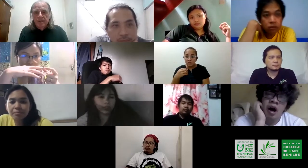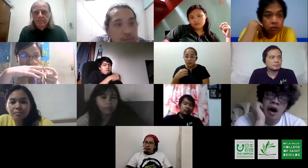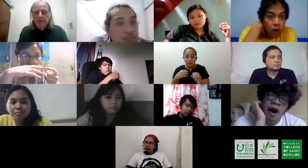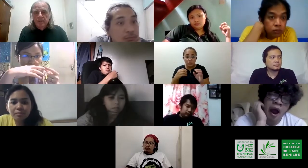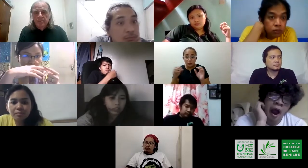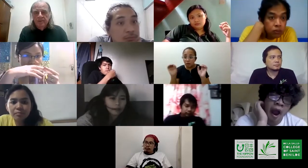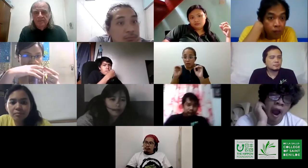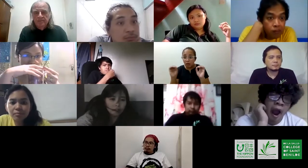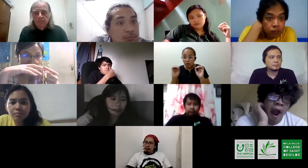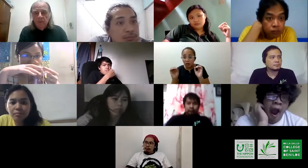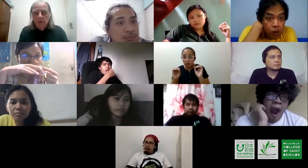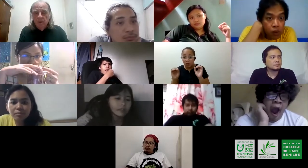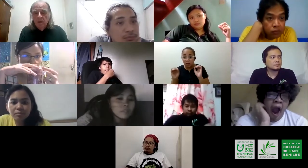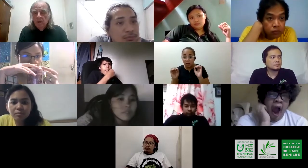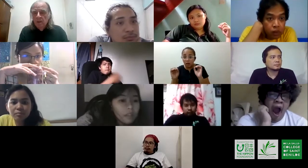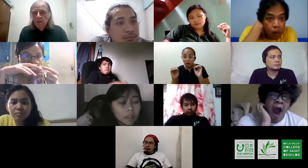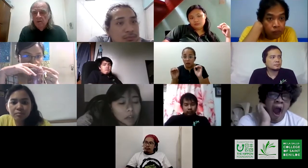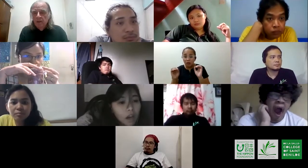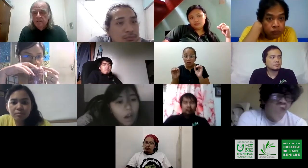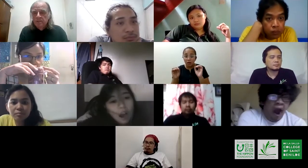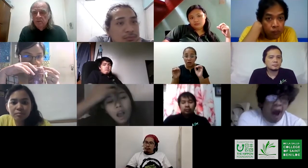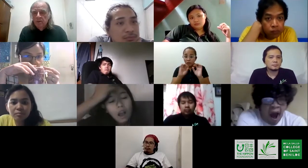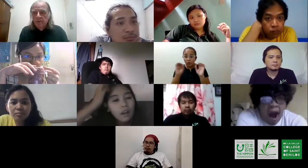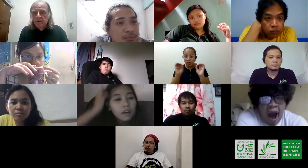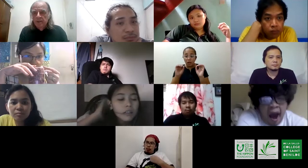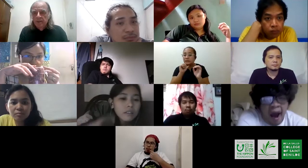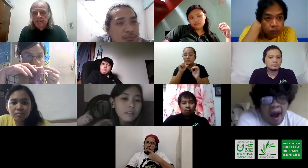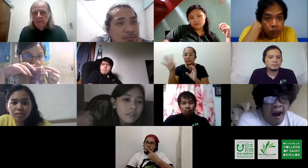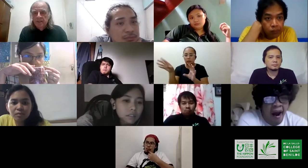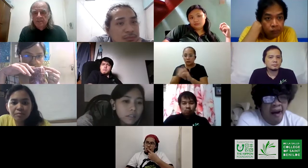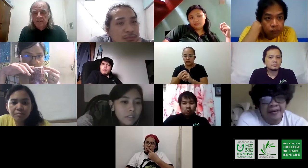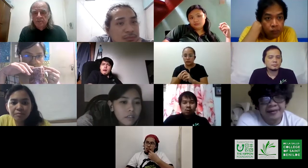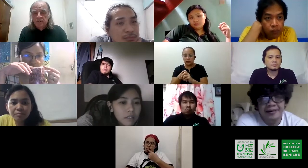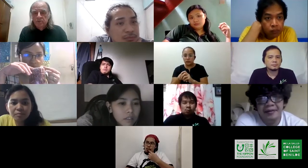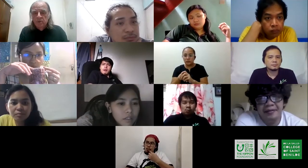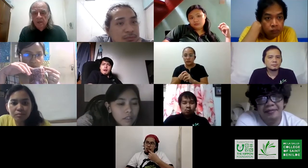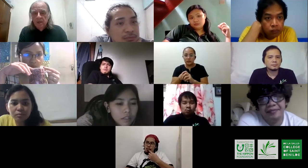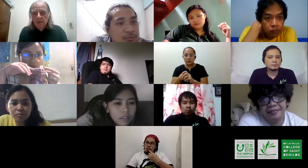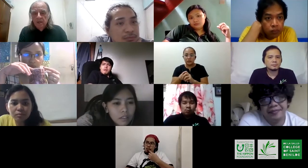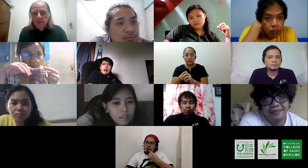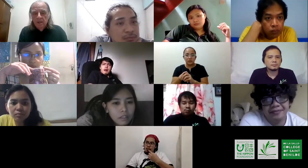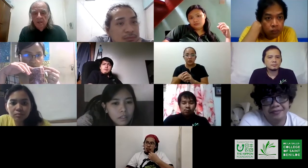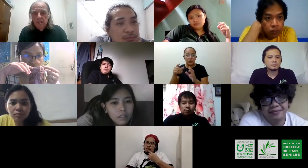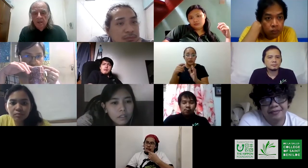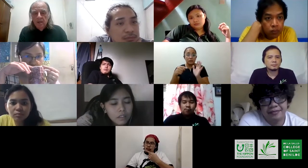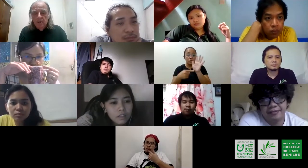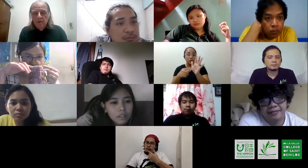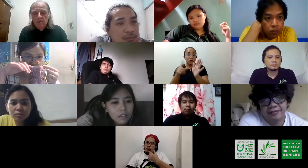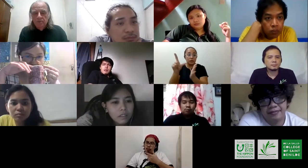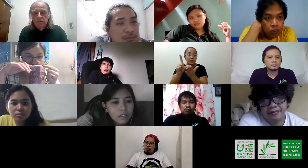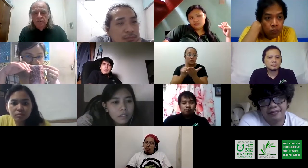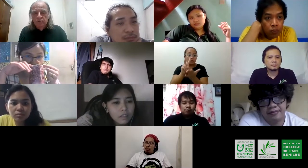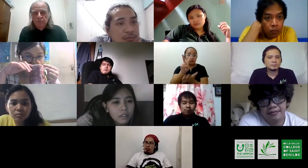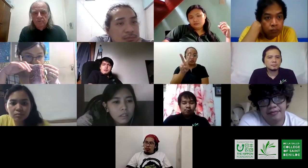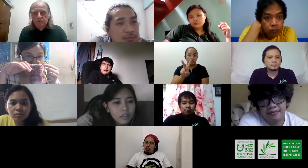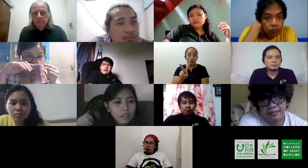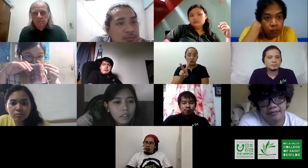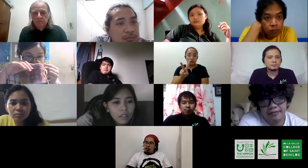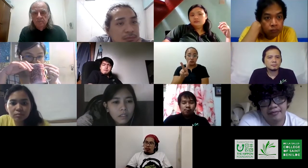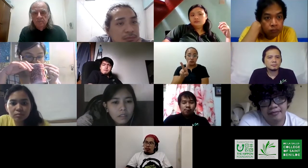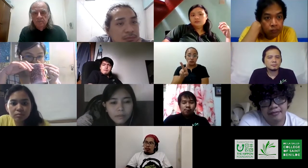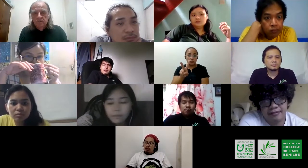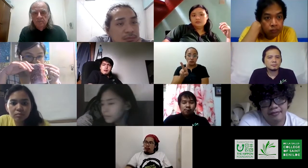should not be included. Okay, so here is lesson 2. Oh, shoot.